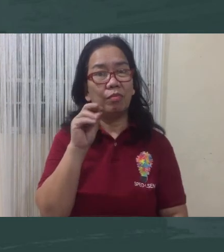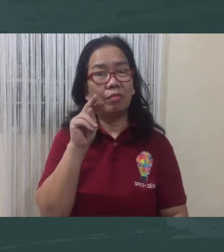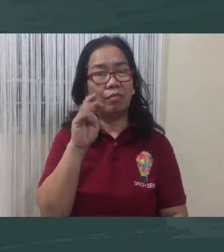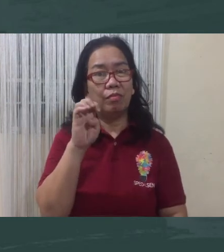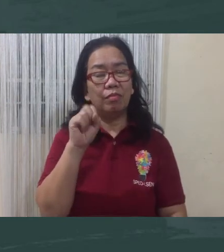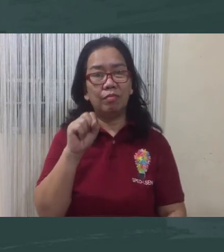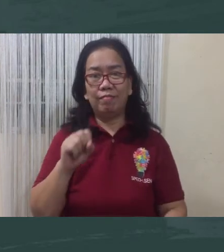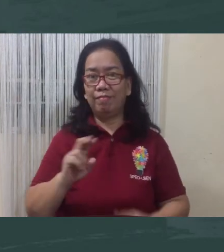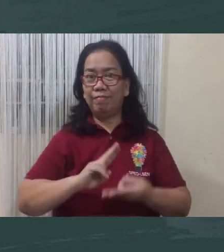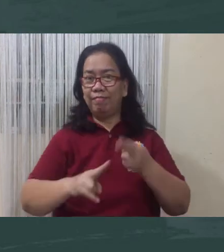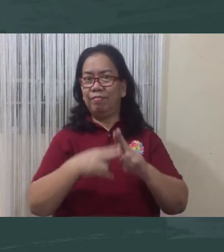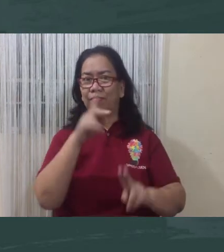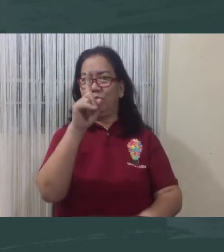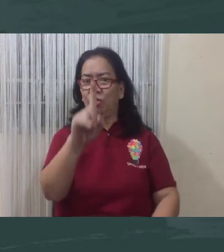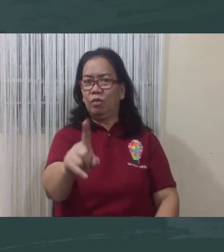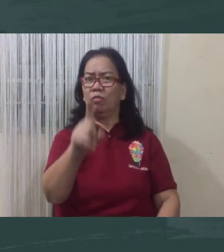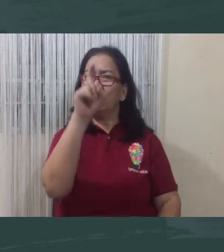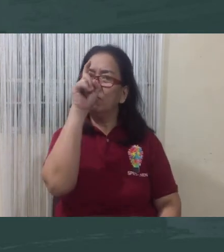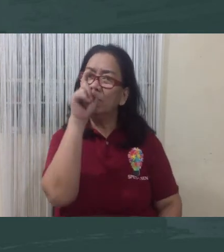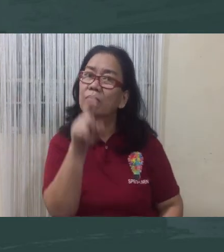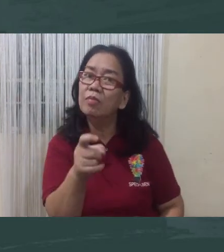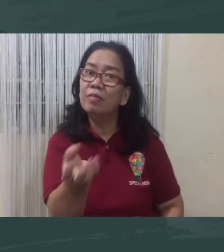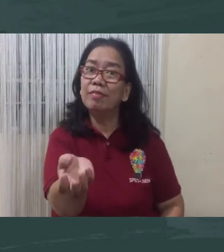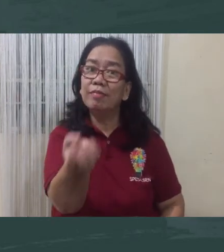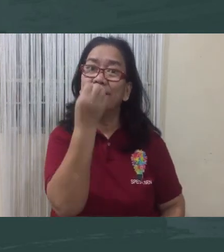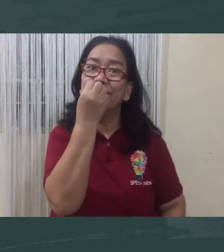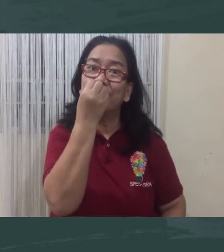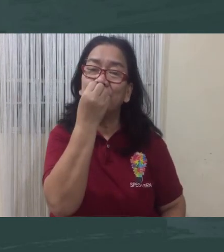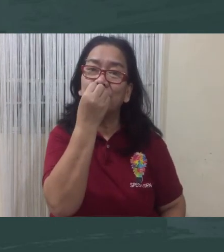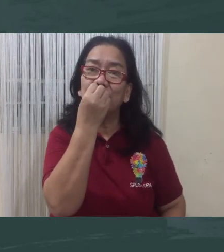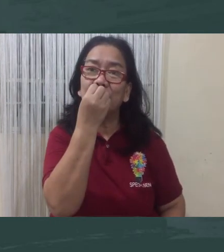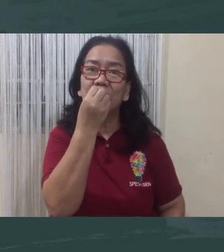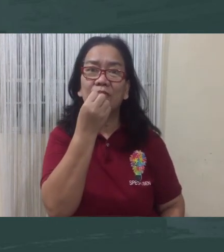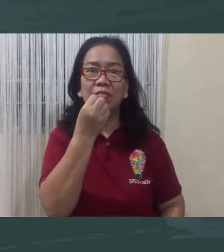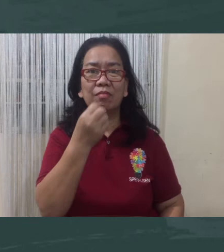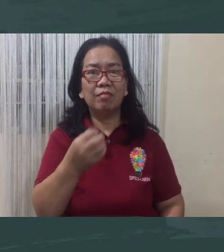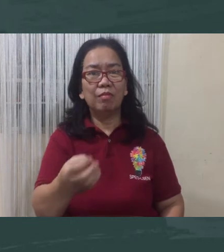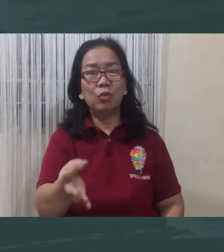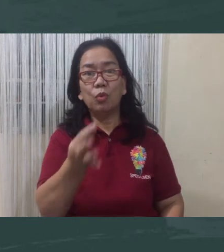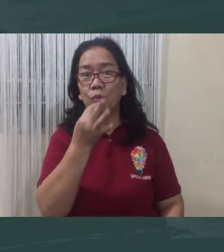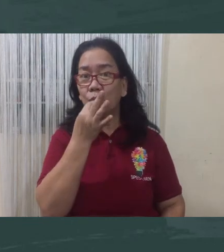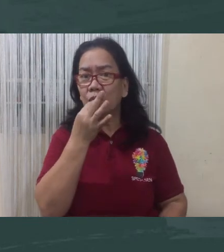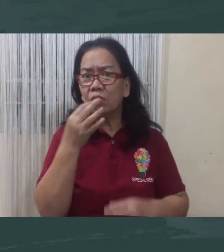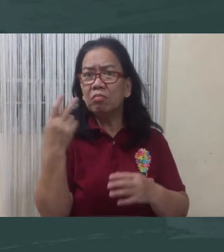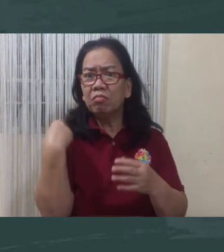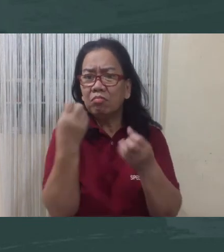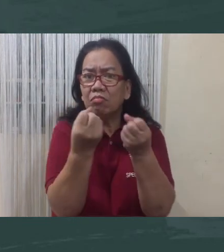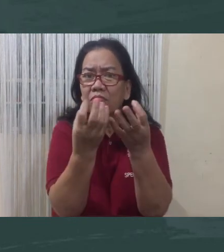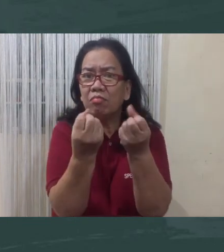Number 1, you can eat a well-balanced diet, rich in calcium